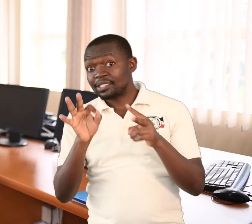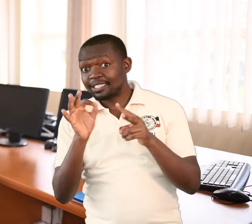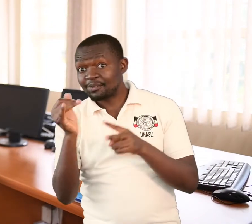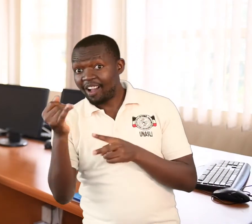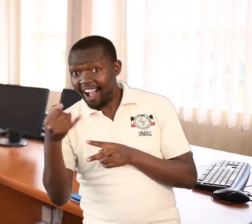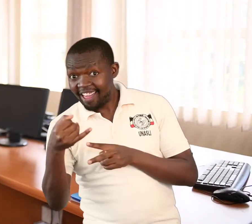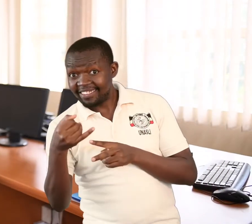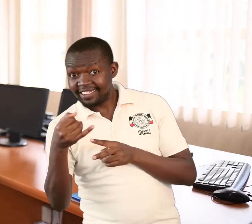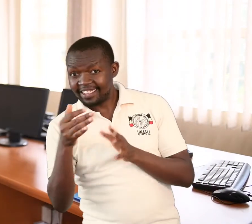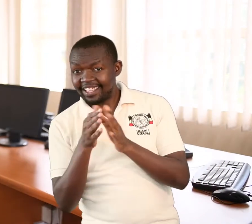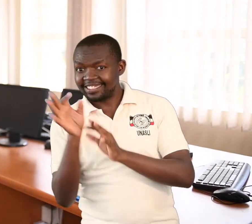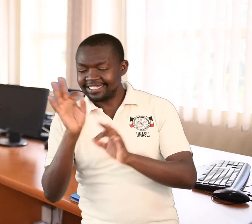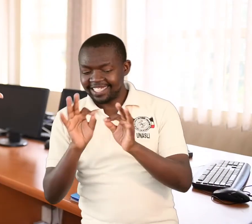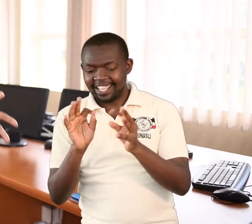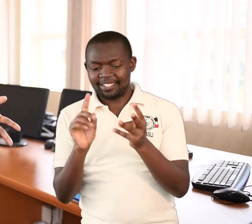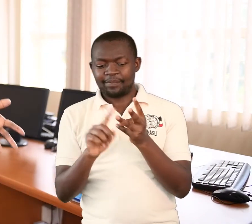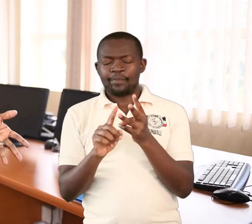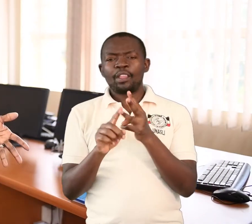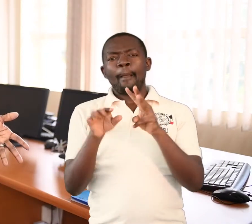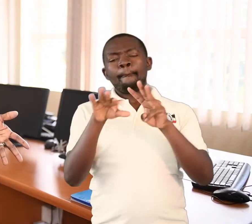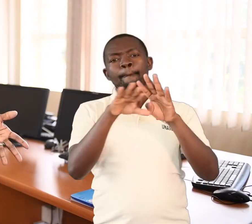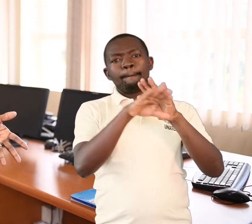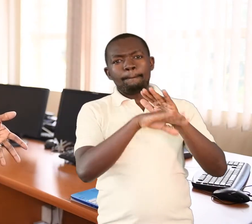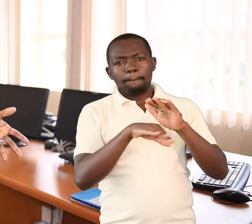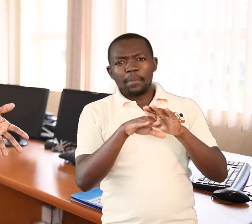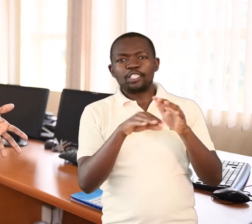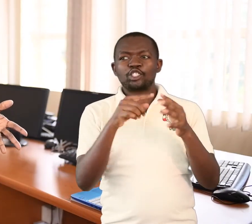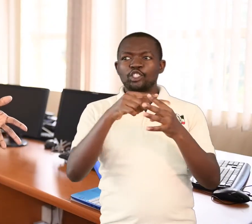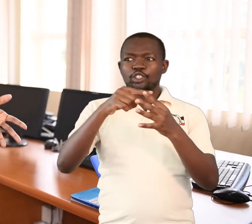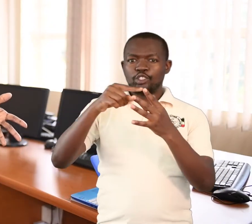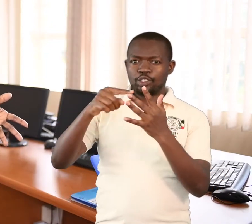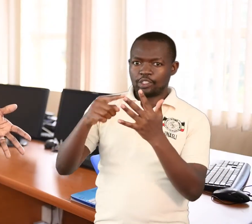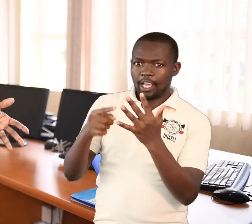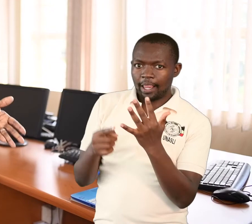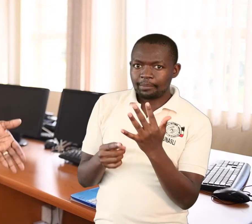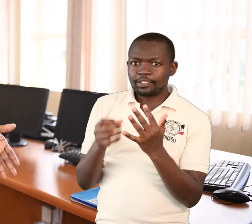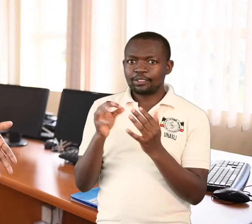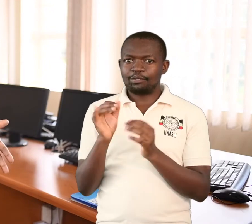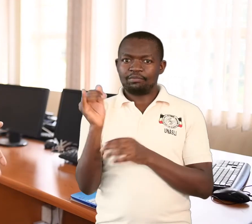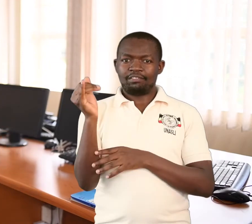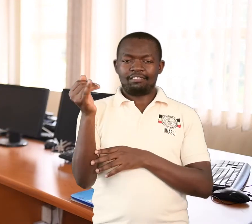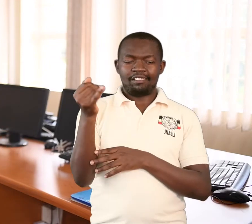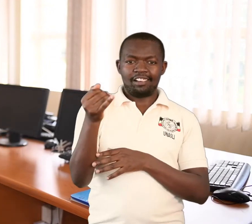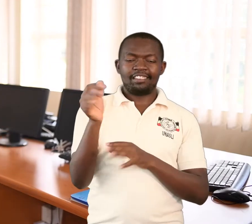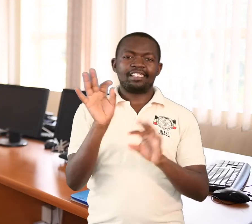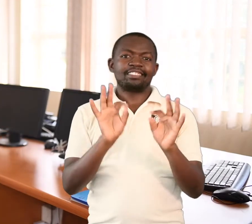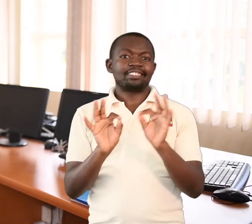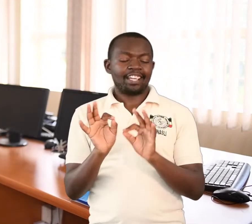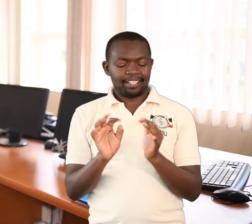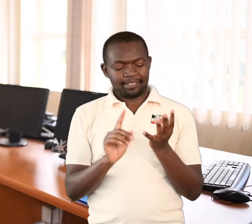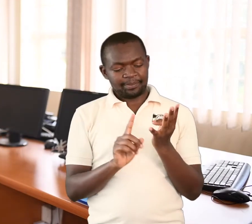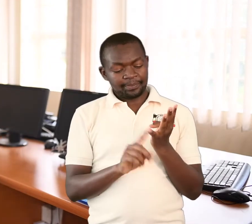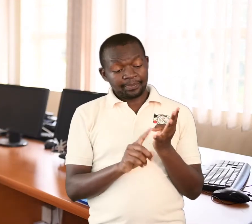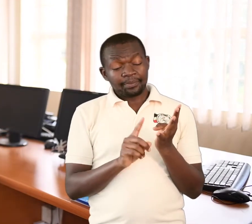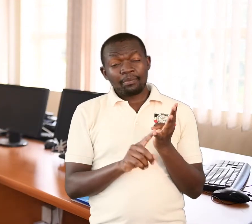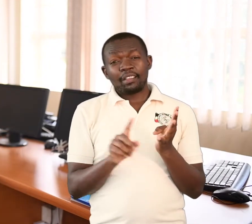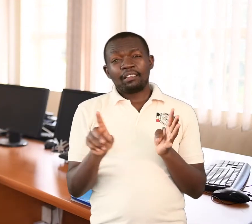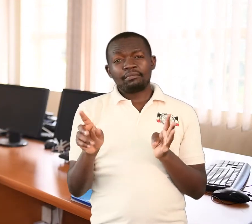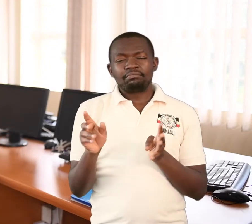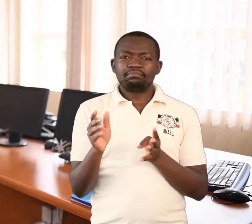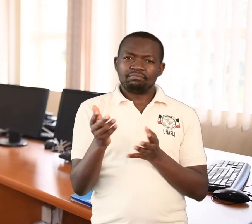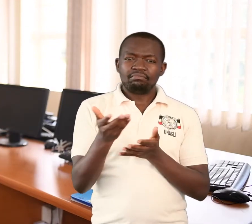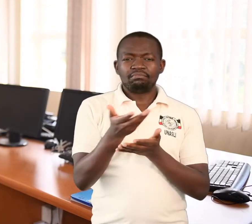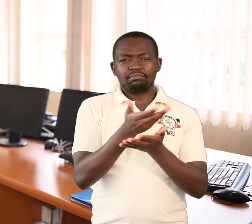design, we have looked at the basic elements of art and design, and we have shared something to